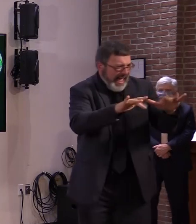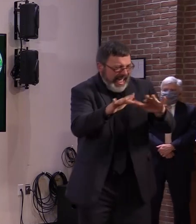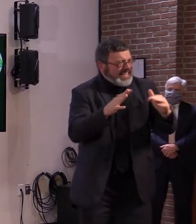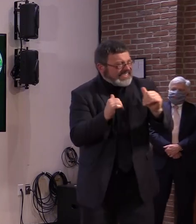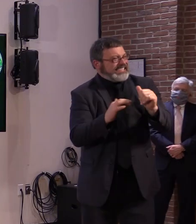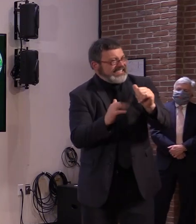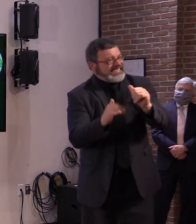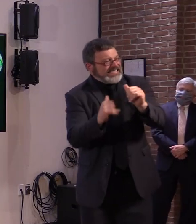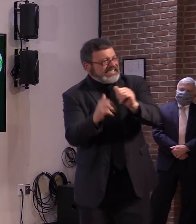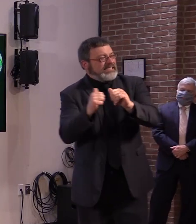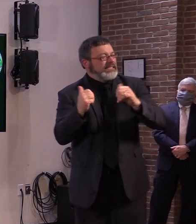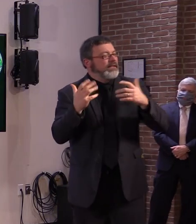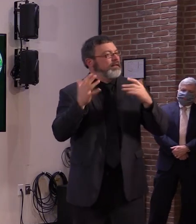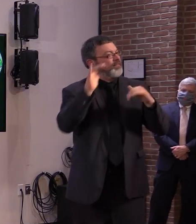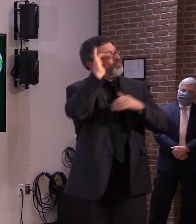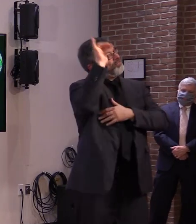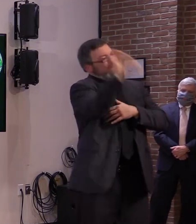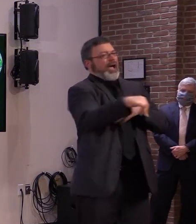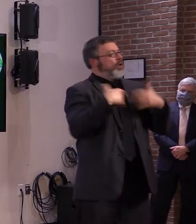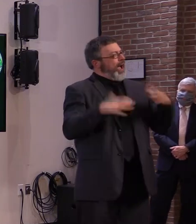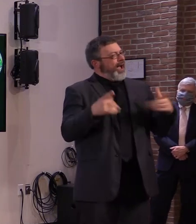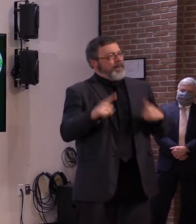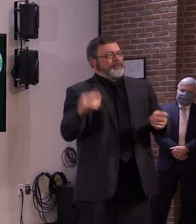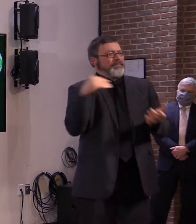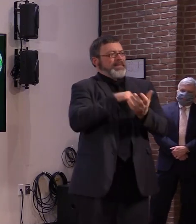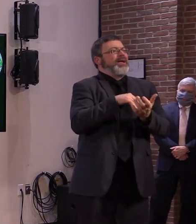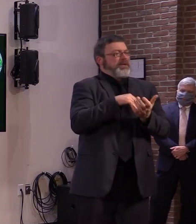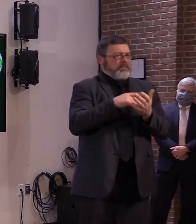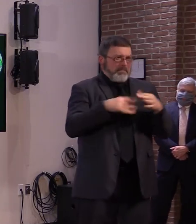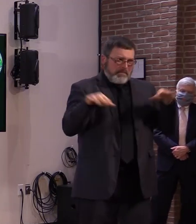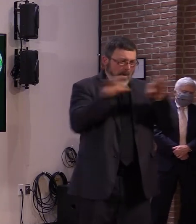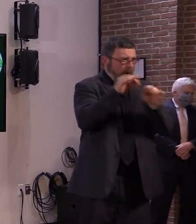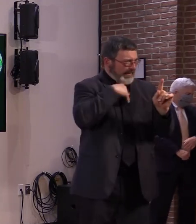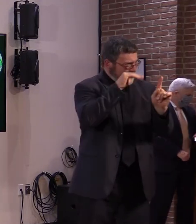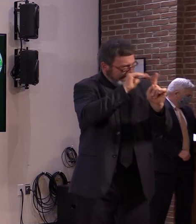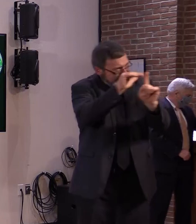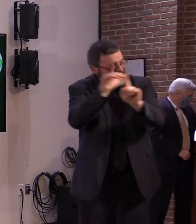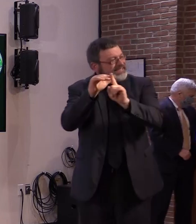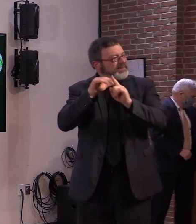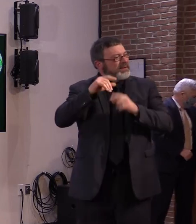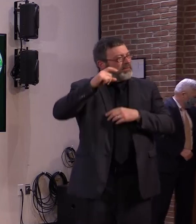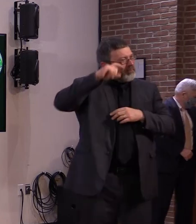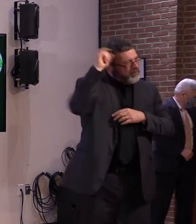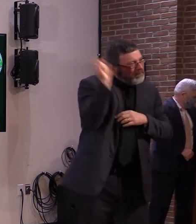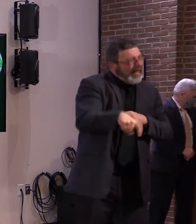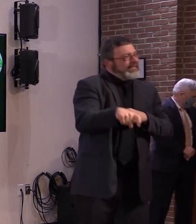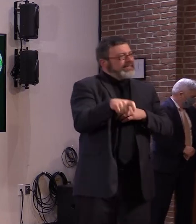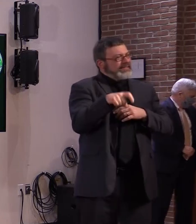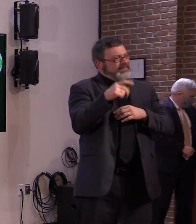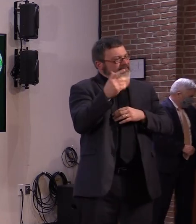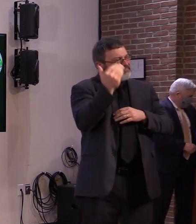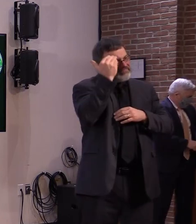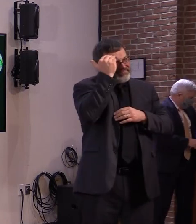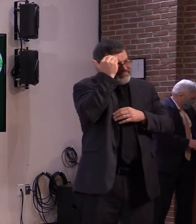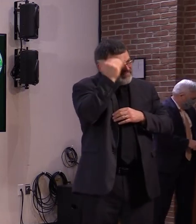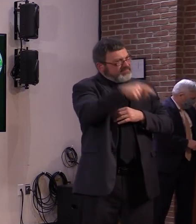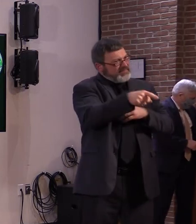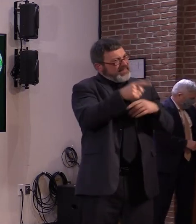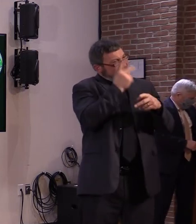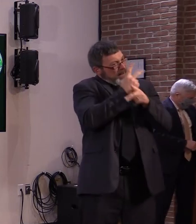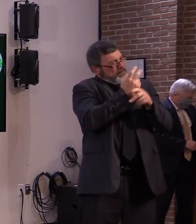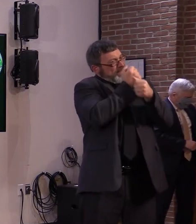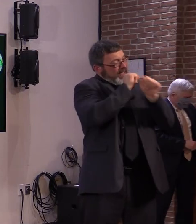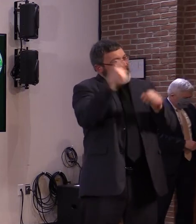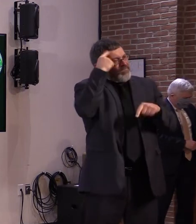critical times for periods, critical time periods for motor and sensory development, for social emotional learning, and for